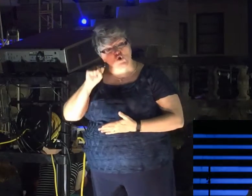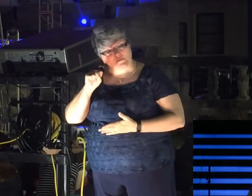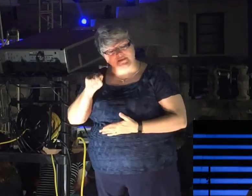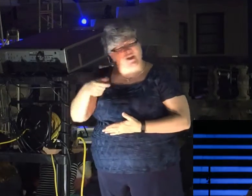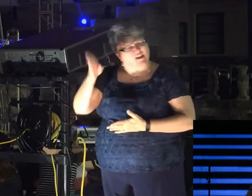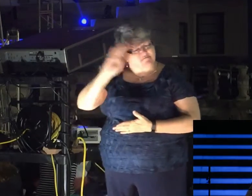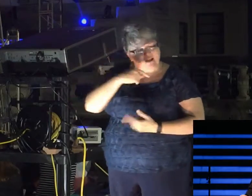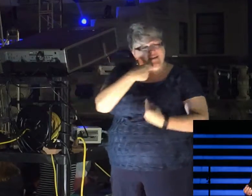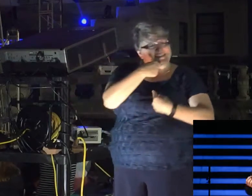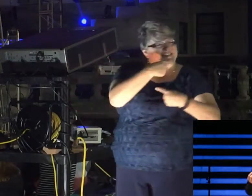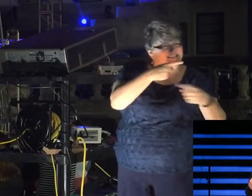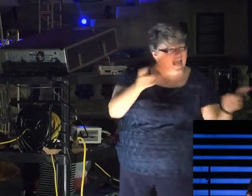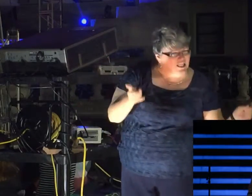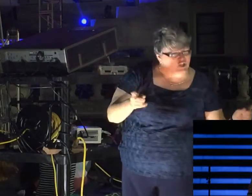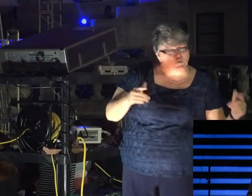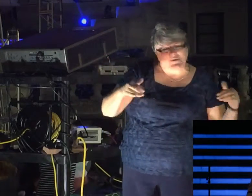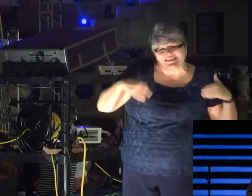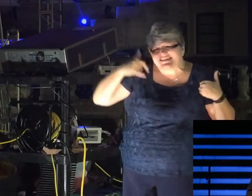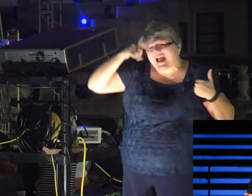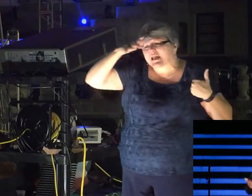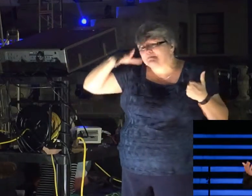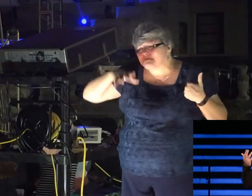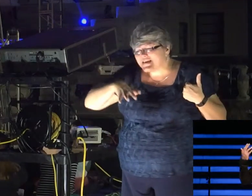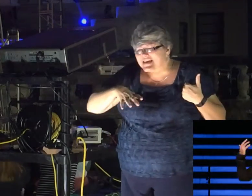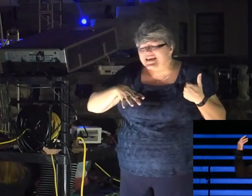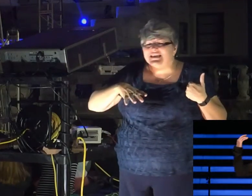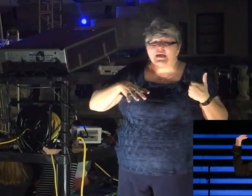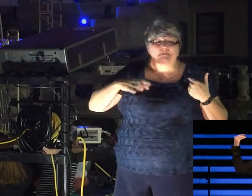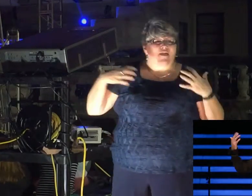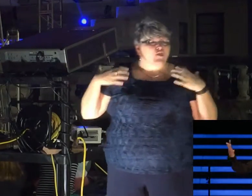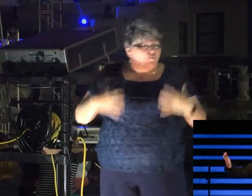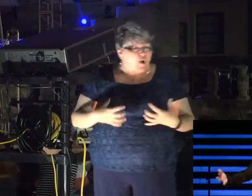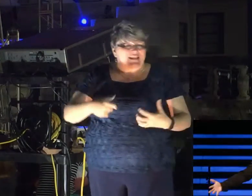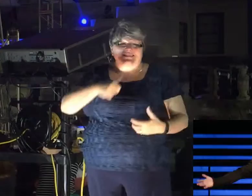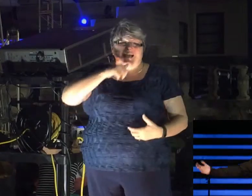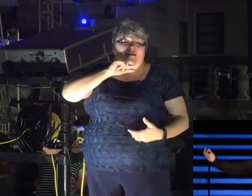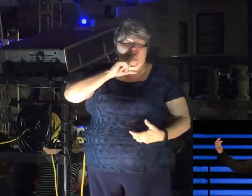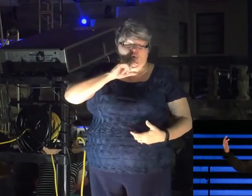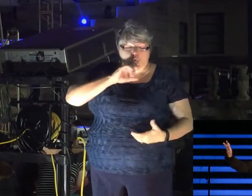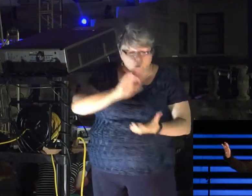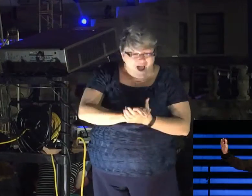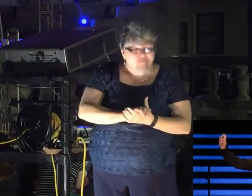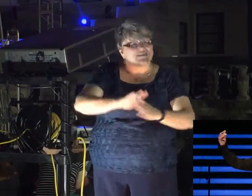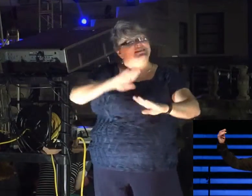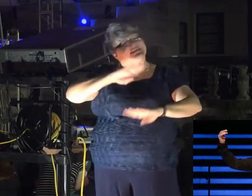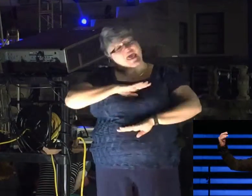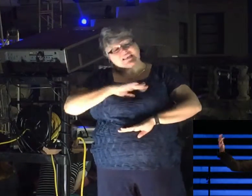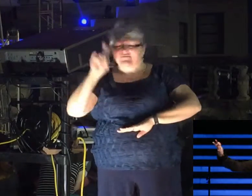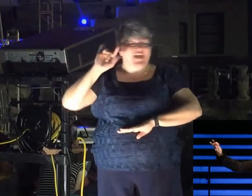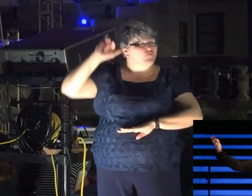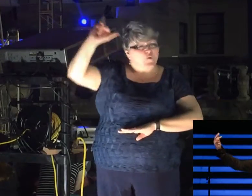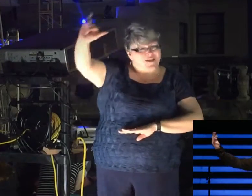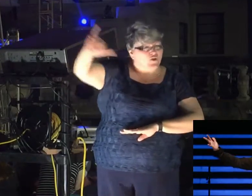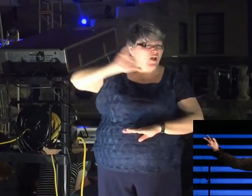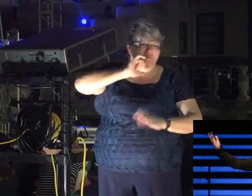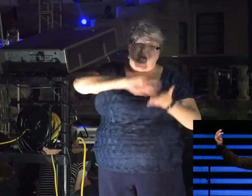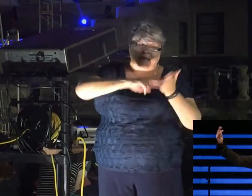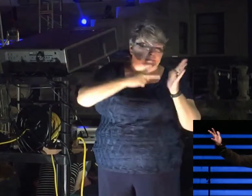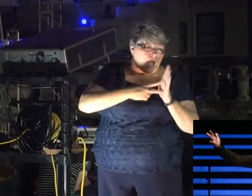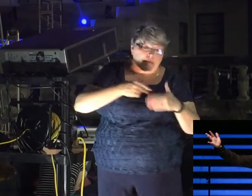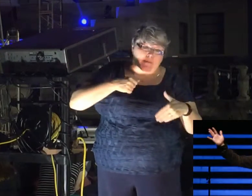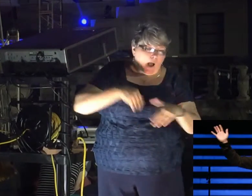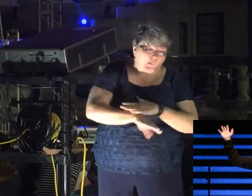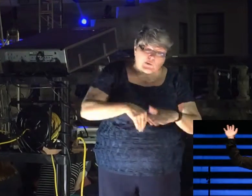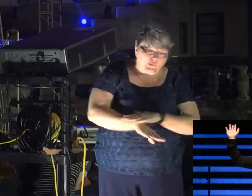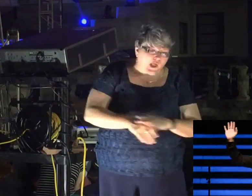Proverbs. Proverbs, God is telling you, young men, may the breasts of your wife satisfy you forever. That's